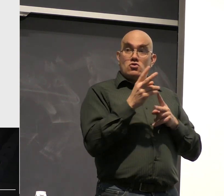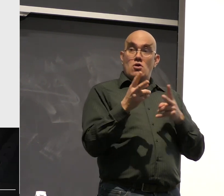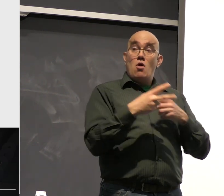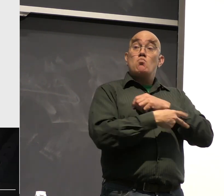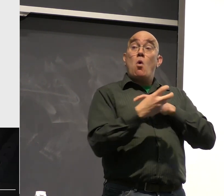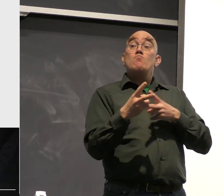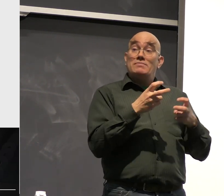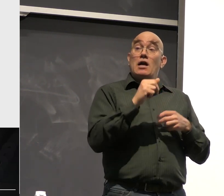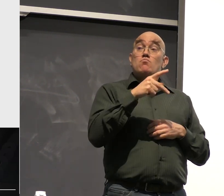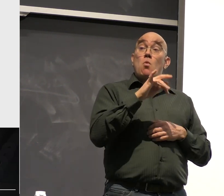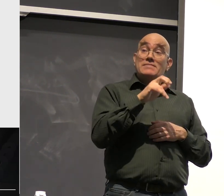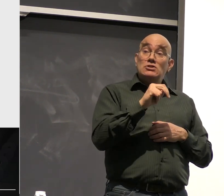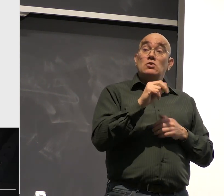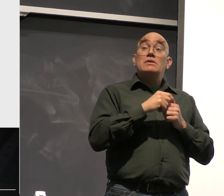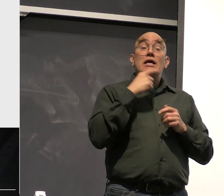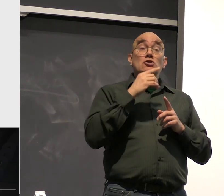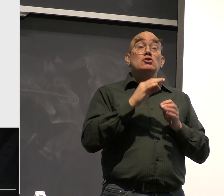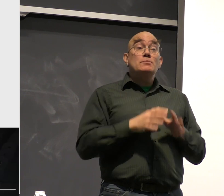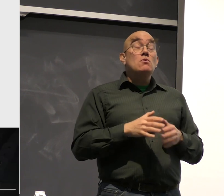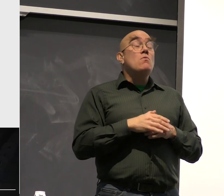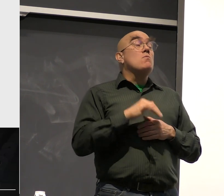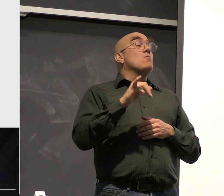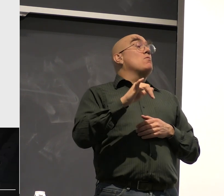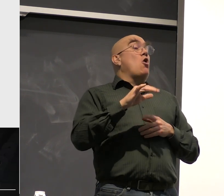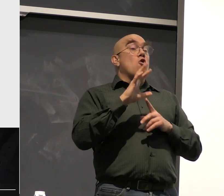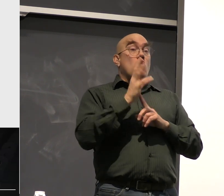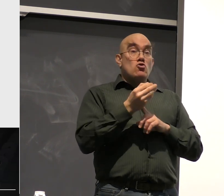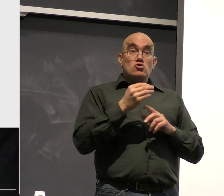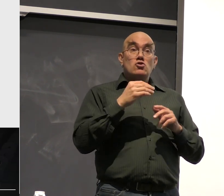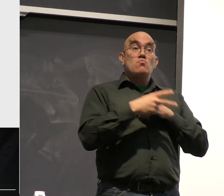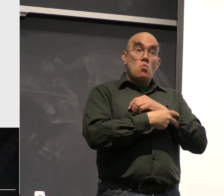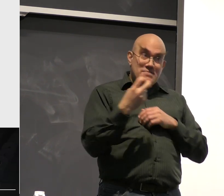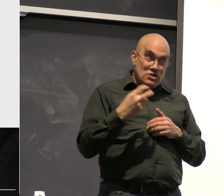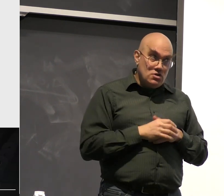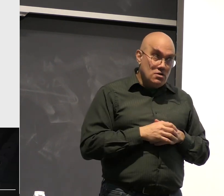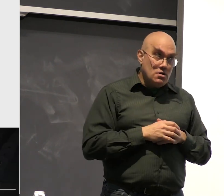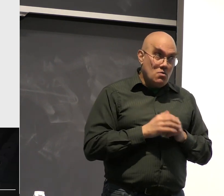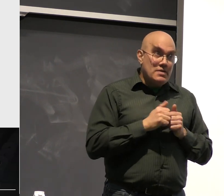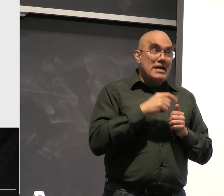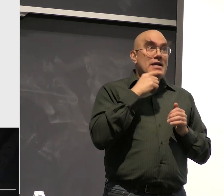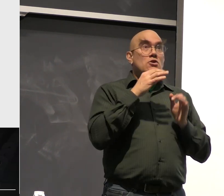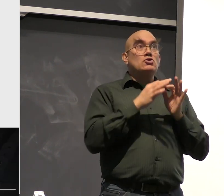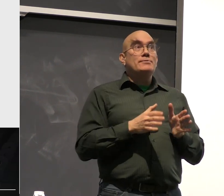Like if you see cultural appropriation with hearing interpreters. I see, we're talking about cultural appropriation with